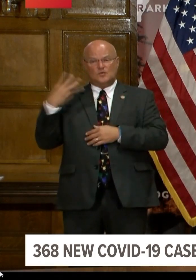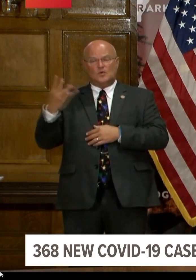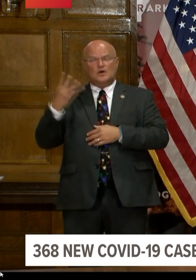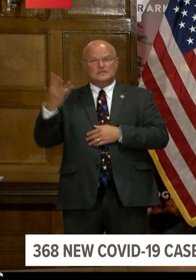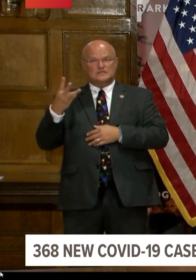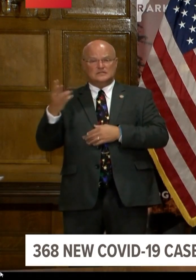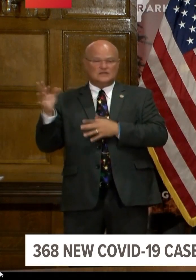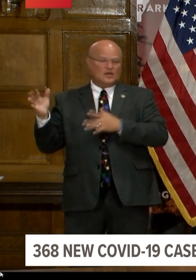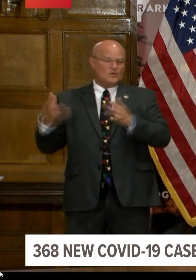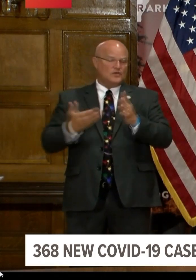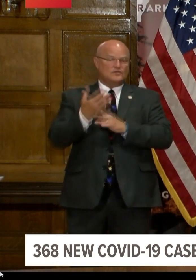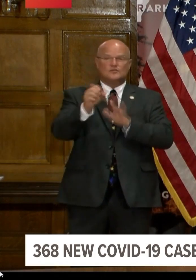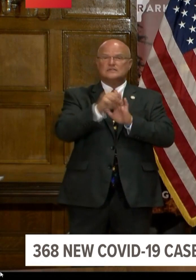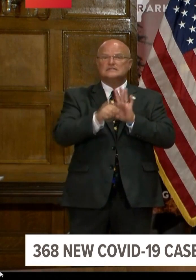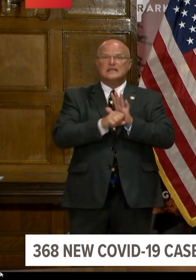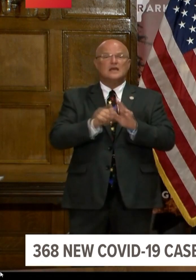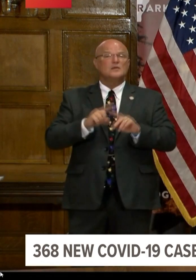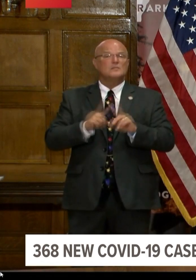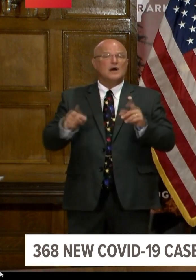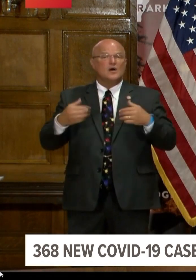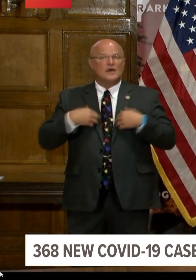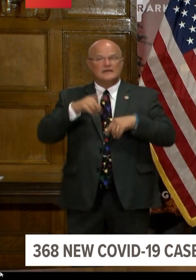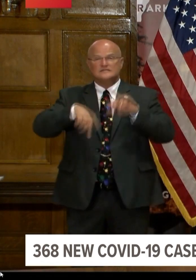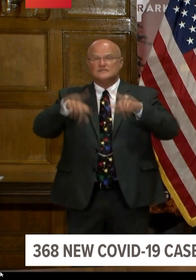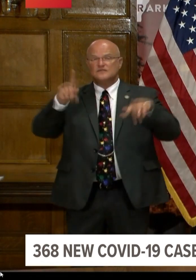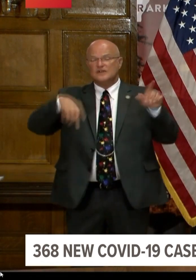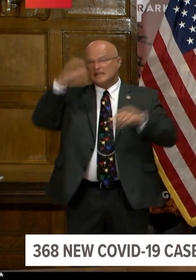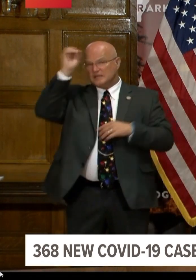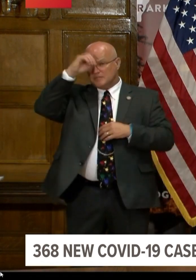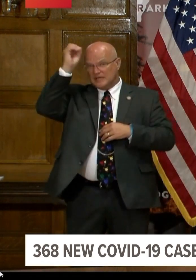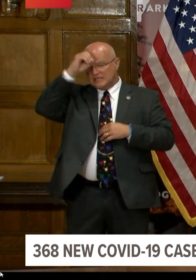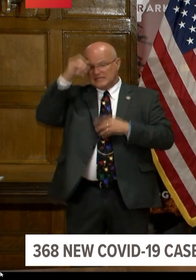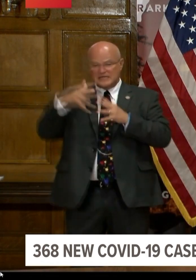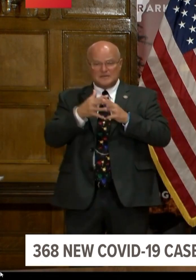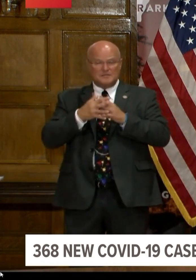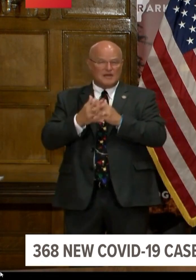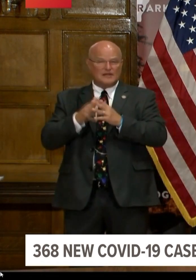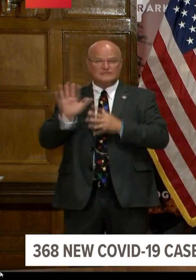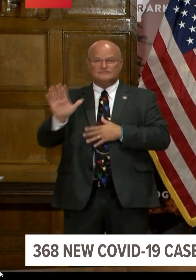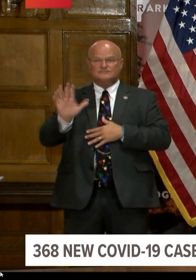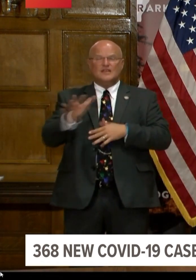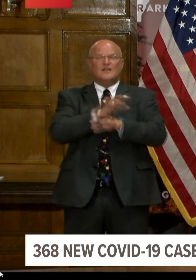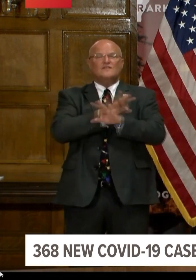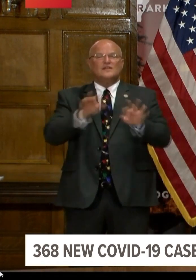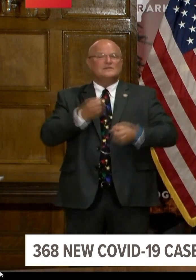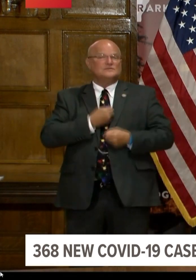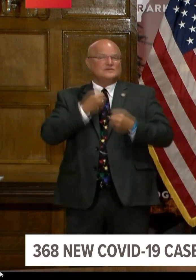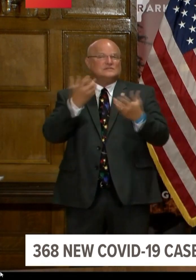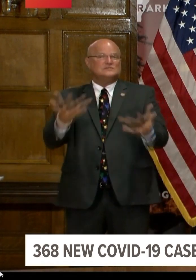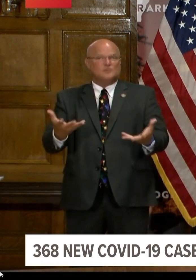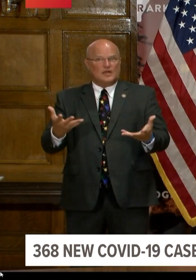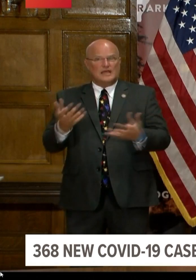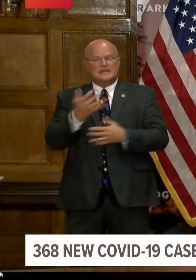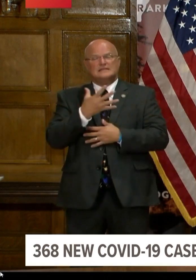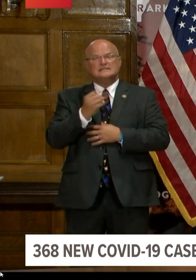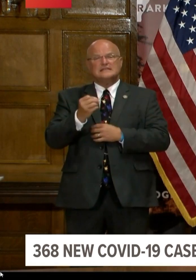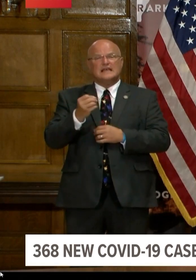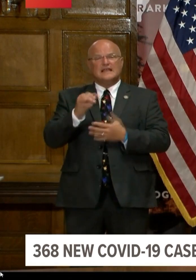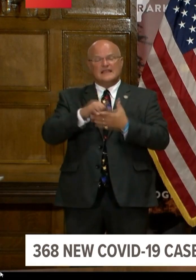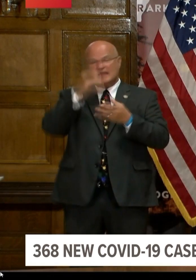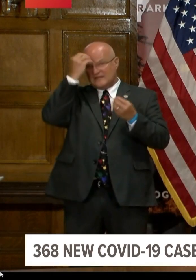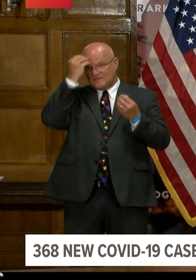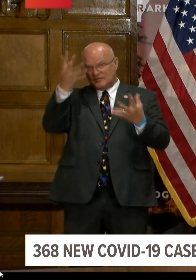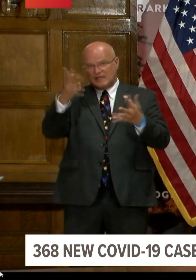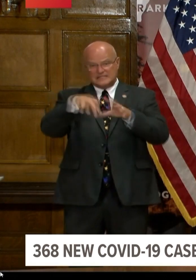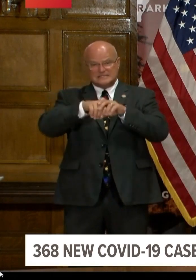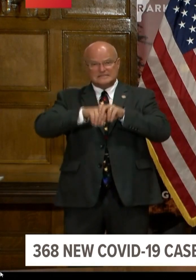Washington all the way through the states, but we have a diversity of opinion in America, and you have the freedom to express and to get that